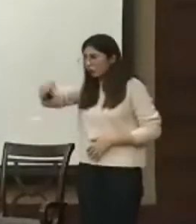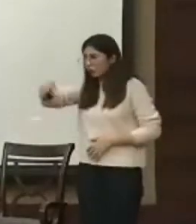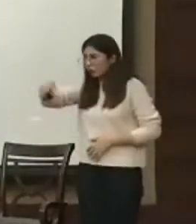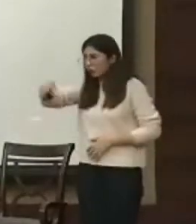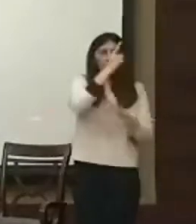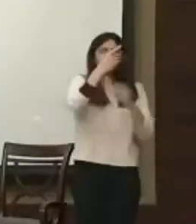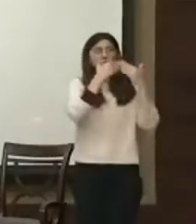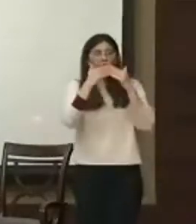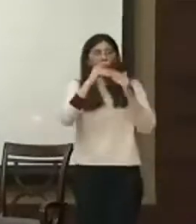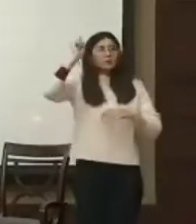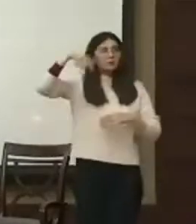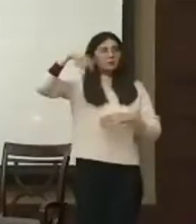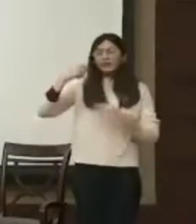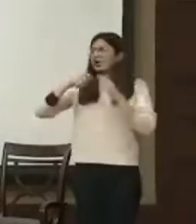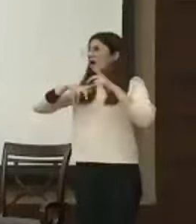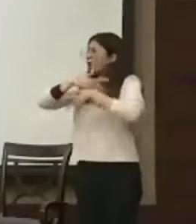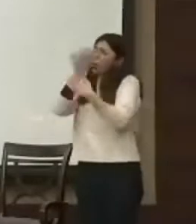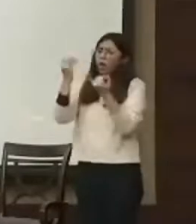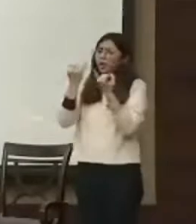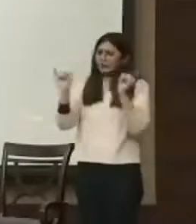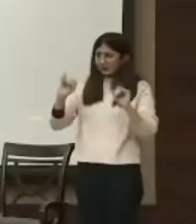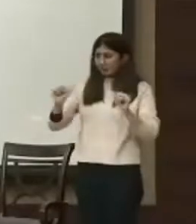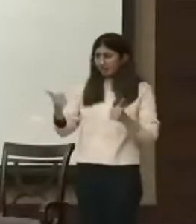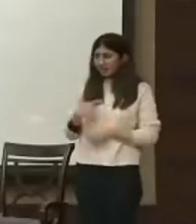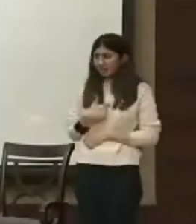watch a cinema independently. Nothing.